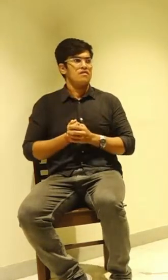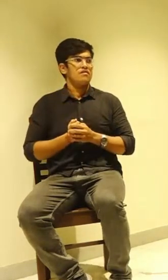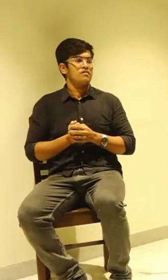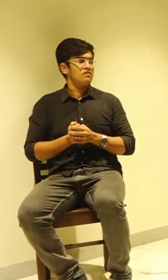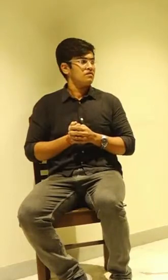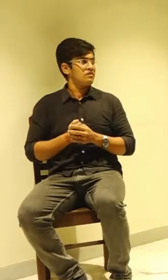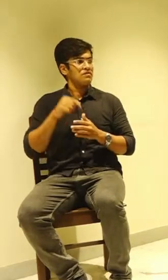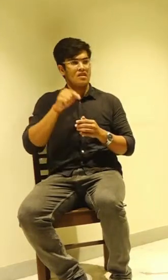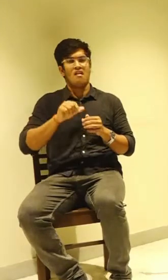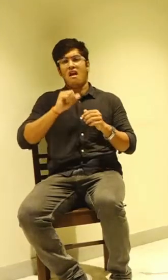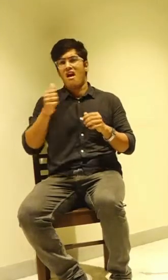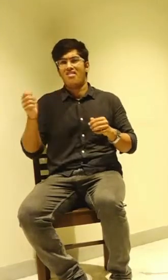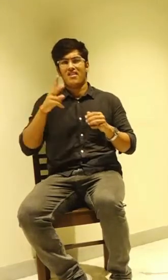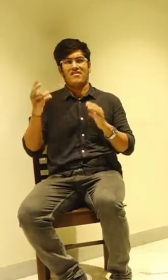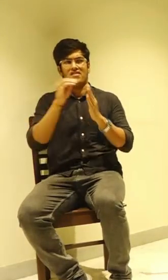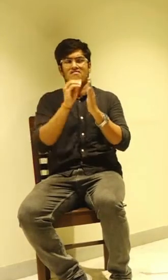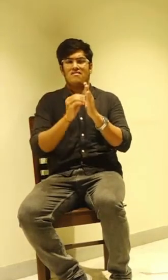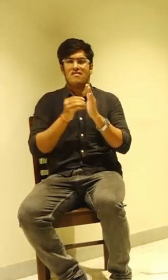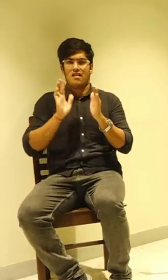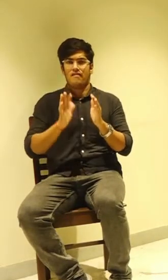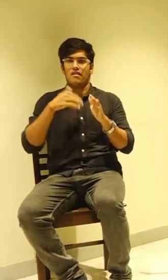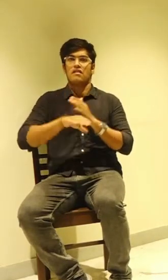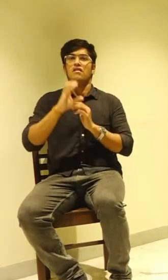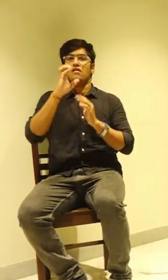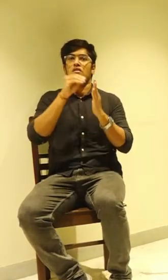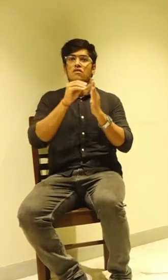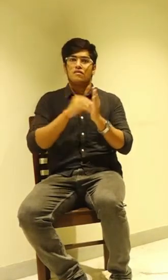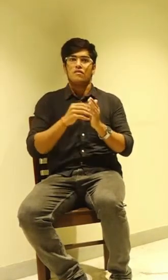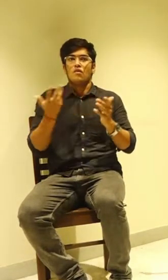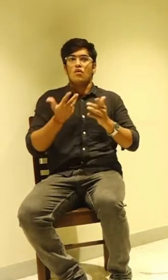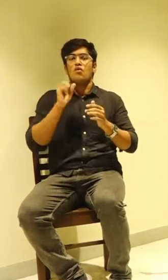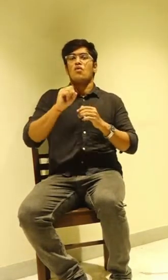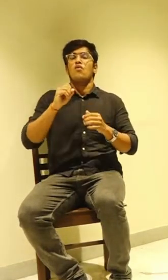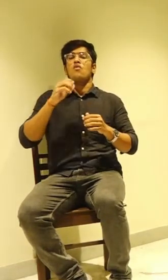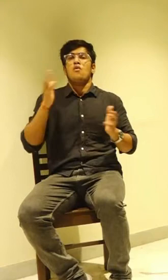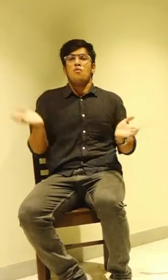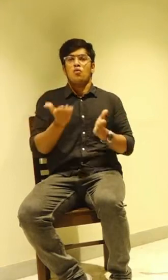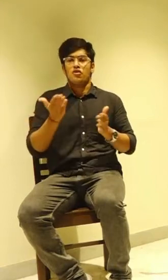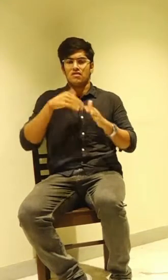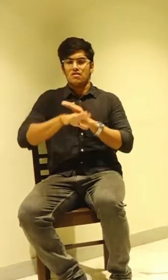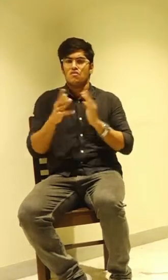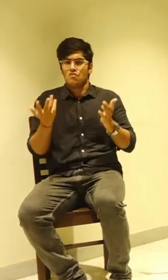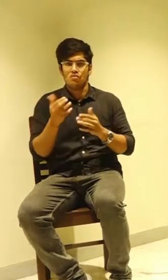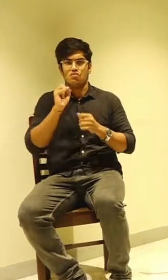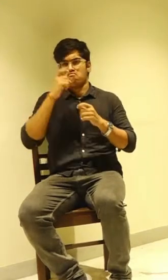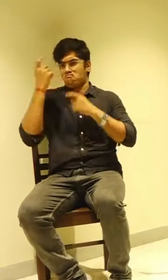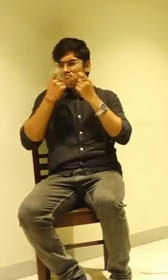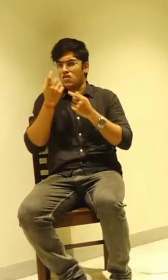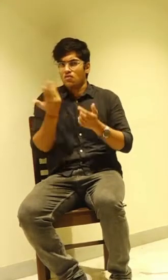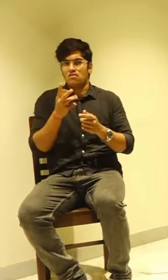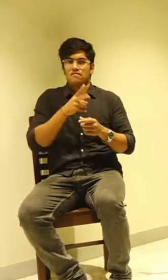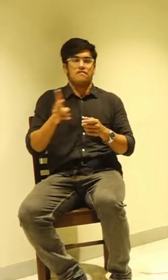other provisions of the constitution it is in fact possible to find out what the motivations of the drafters were? And if you'll allow me a second